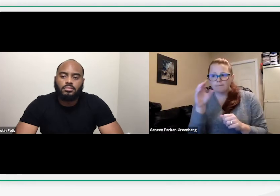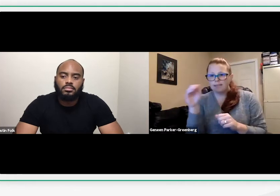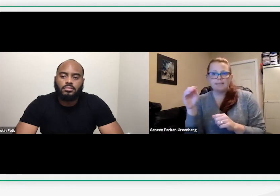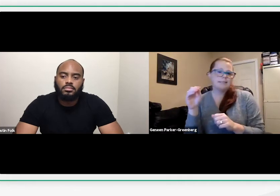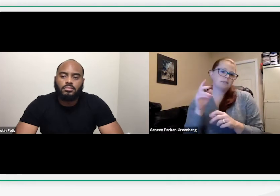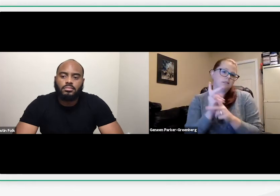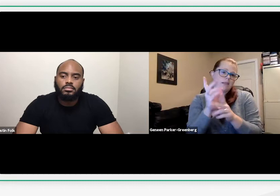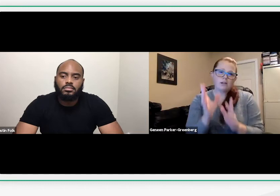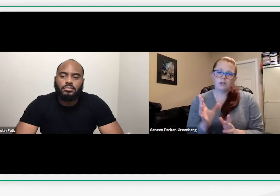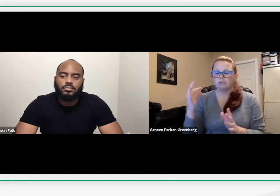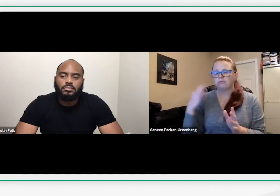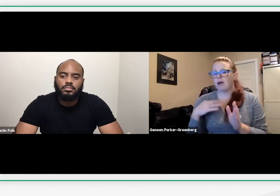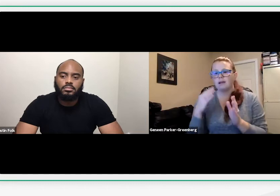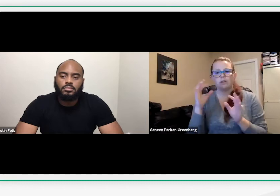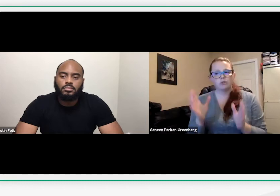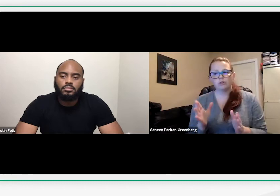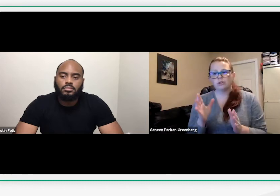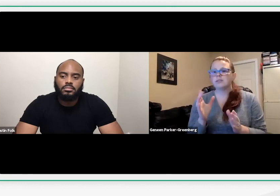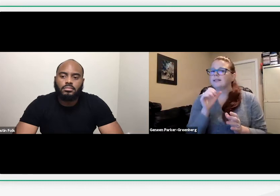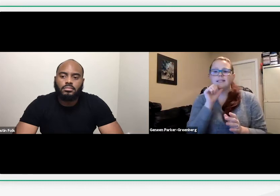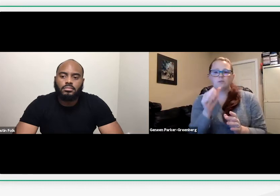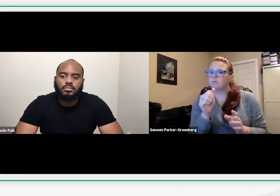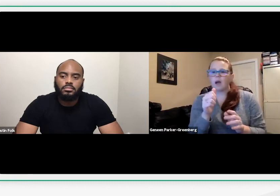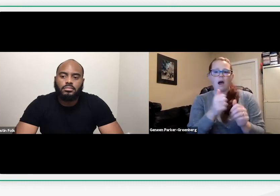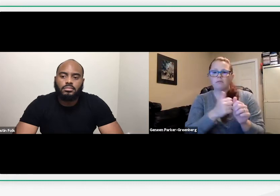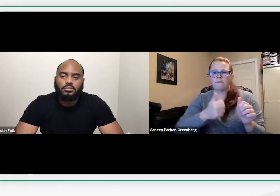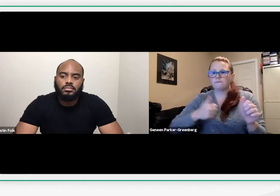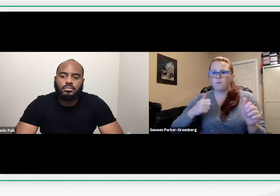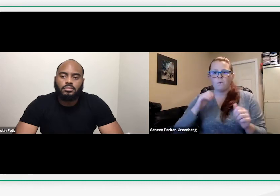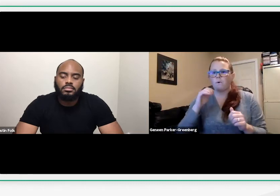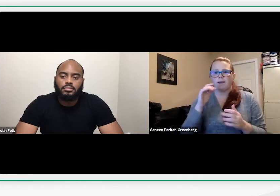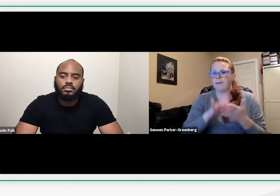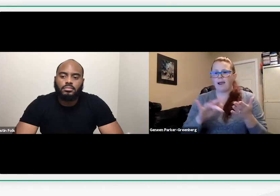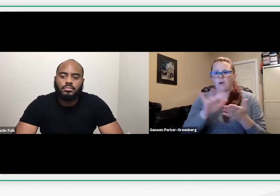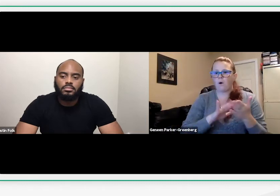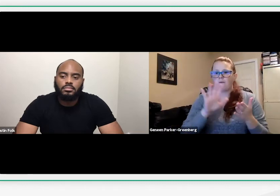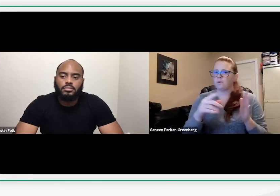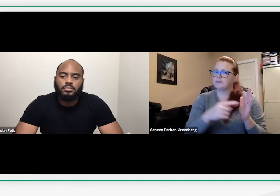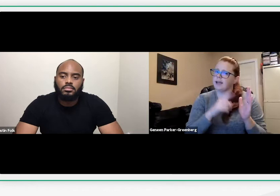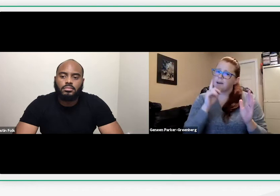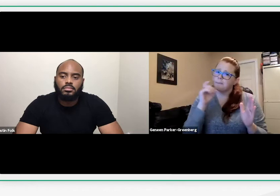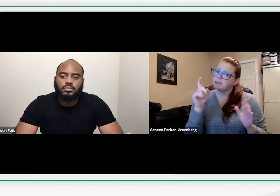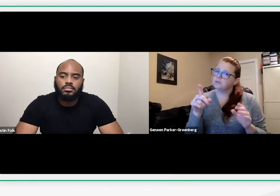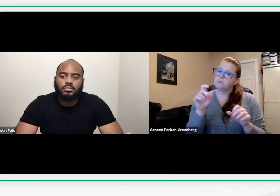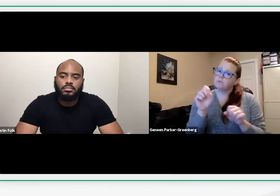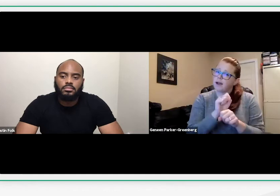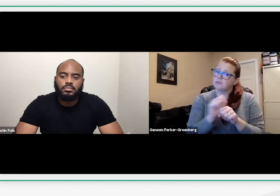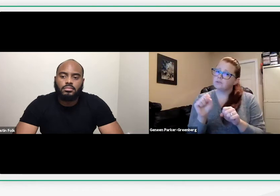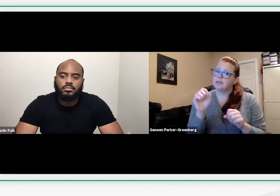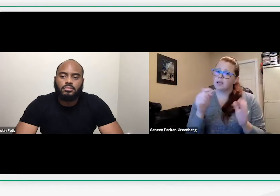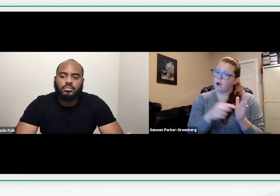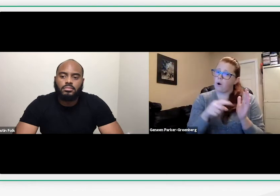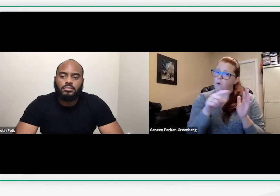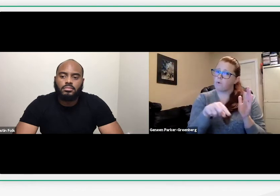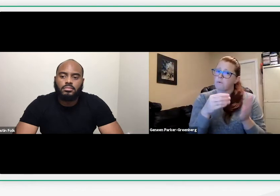with your the companies and lenders and creditors so that you do not fall behind or